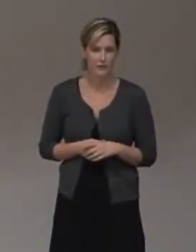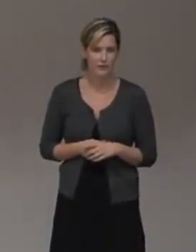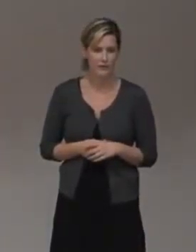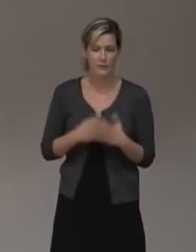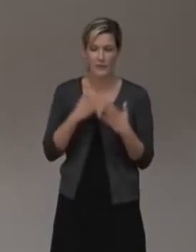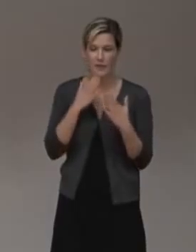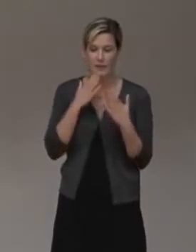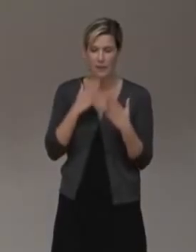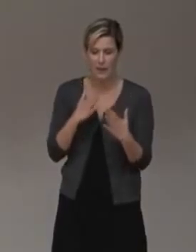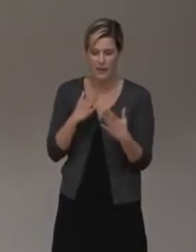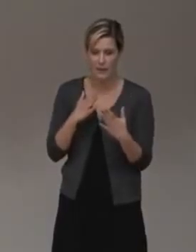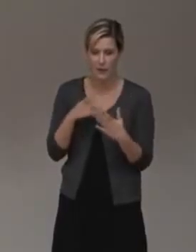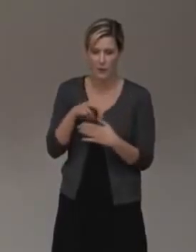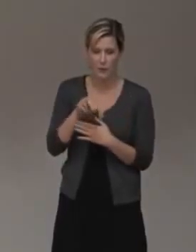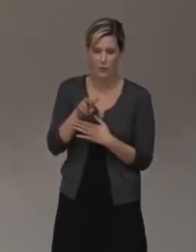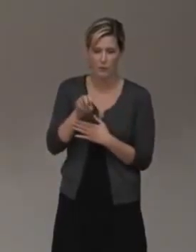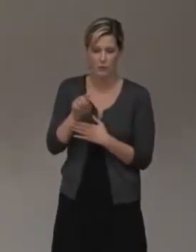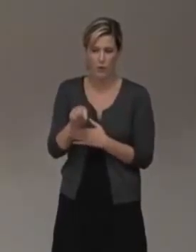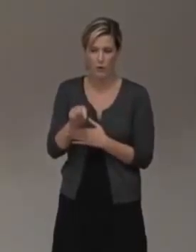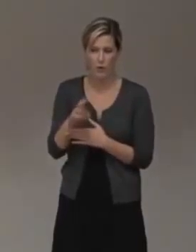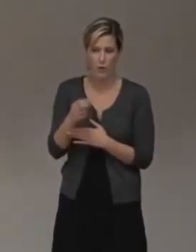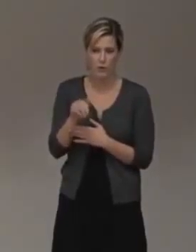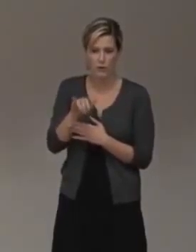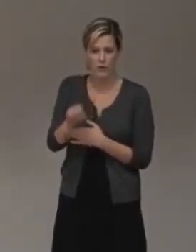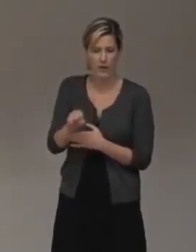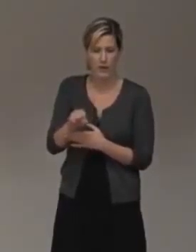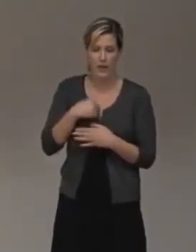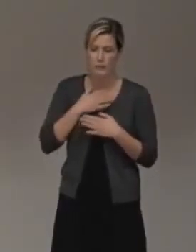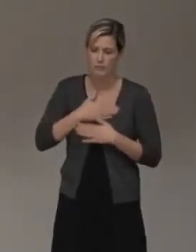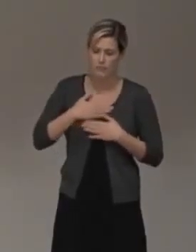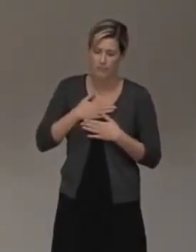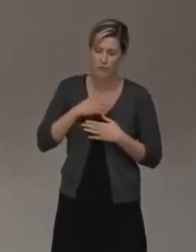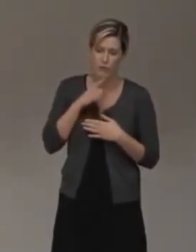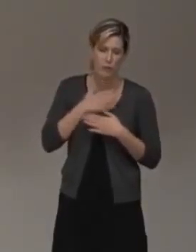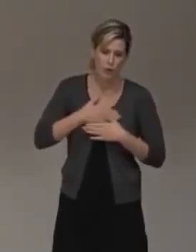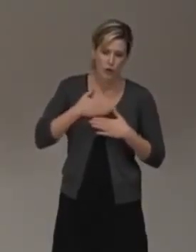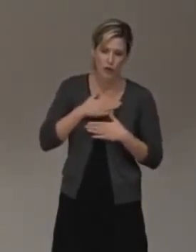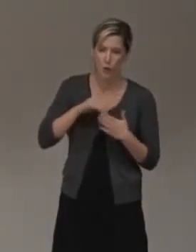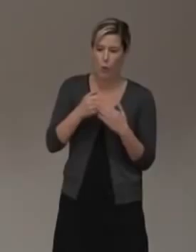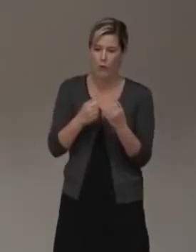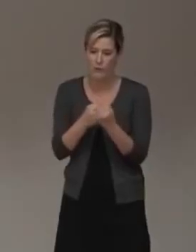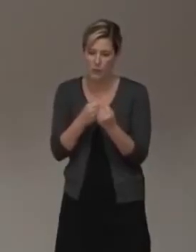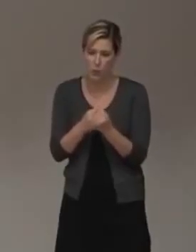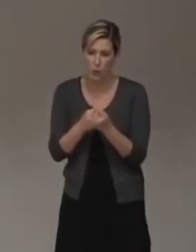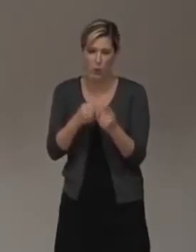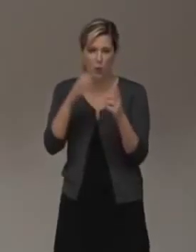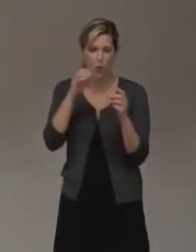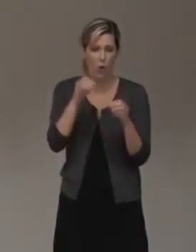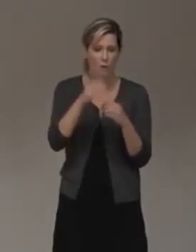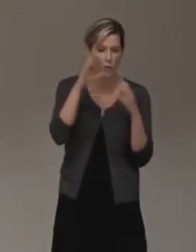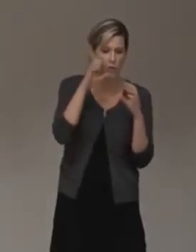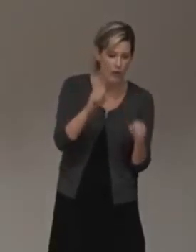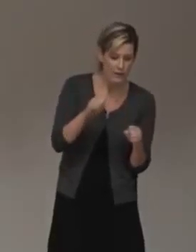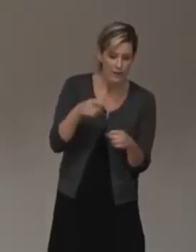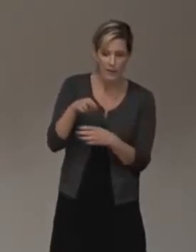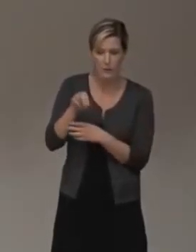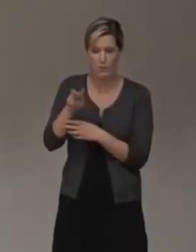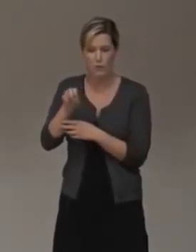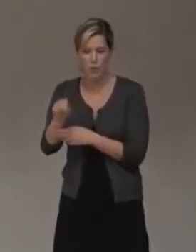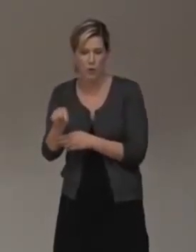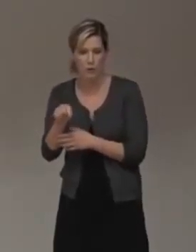Thank you so much, Provost DeHaze. I sincerely appreciate all of the support that the Office of the President and the Office of the Provost